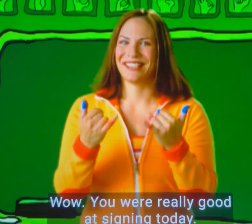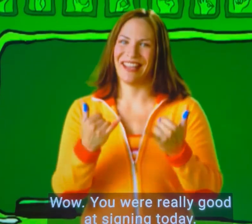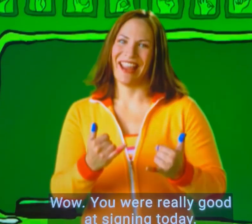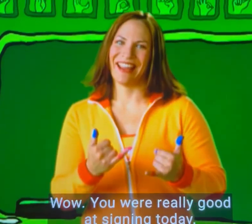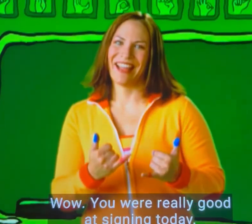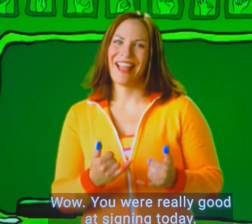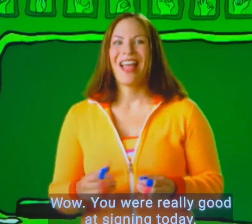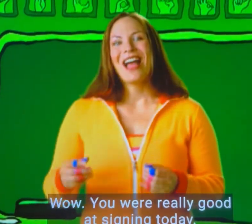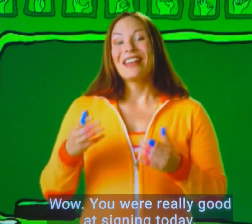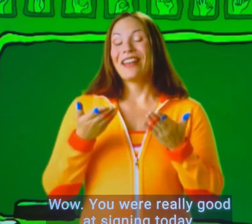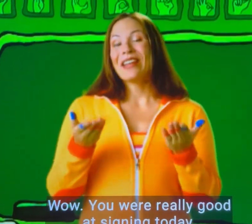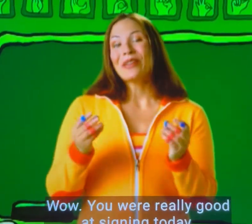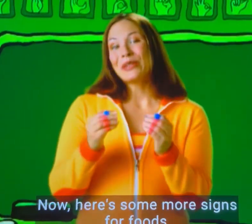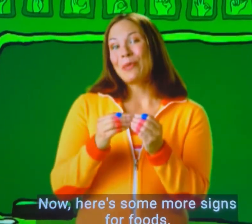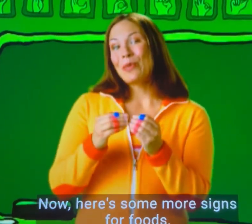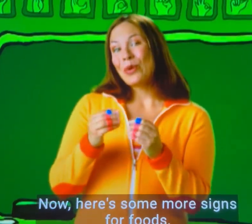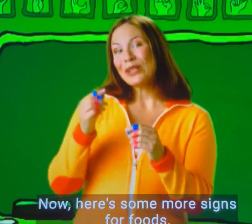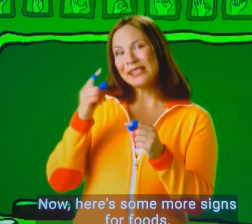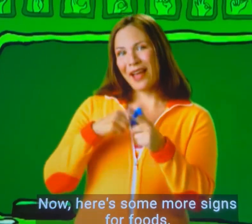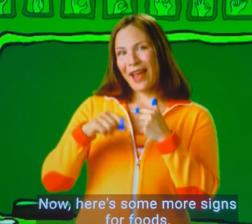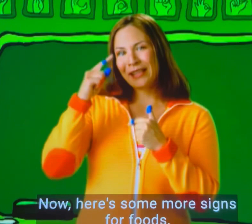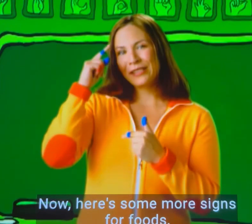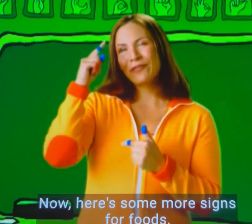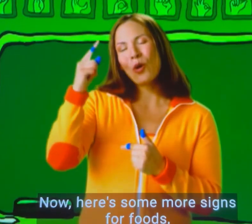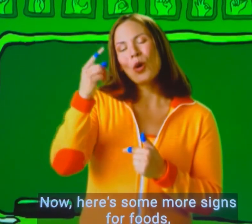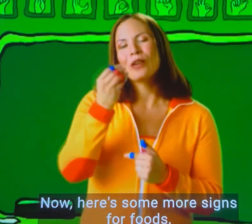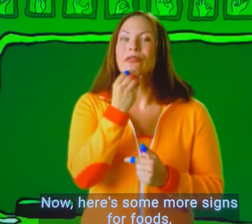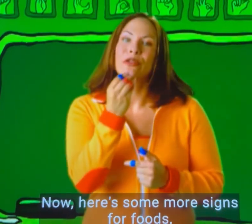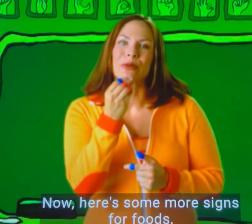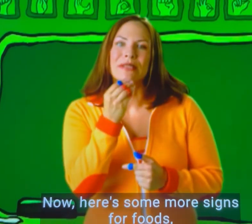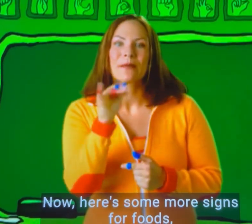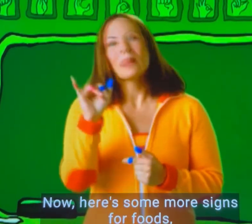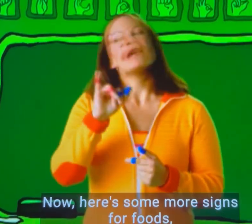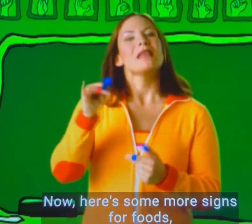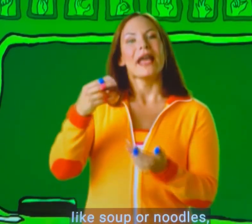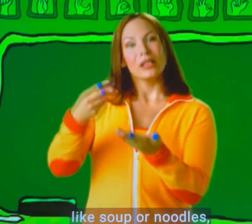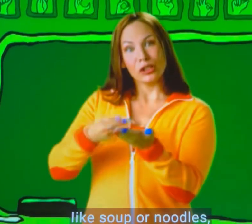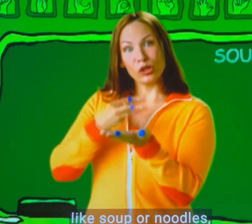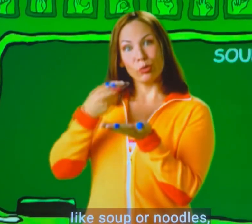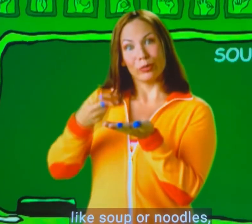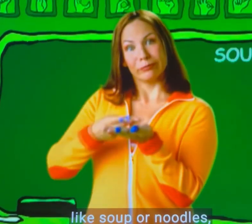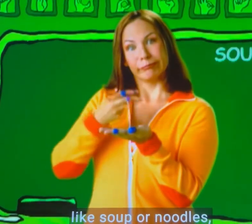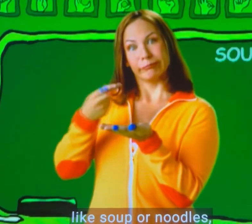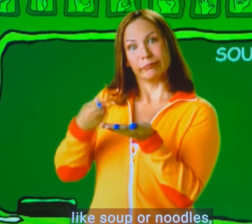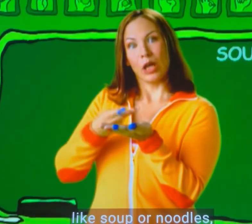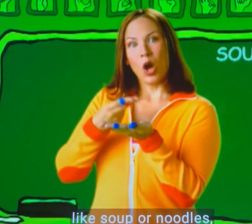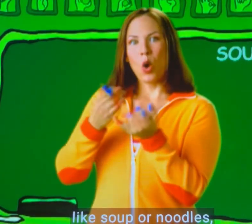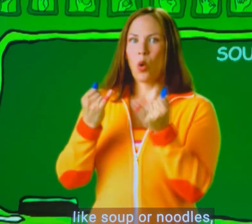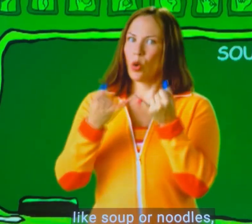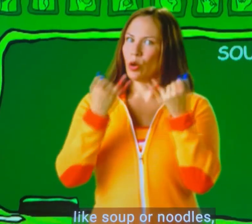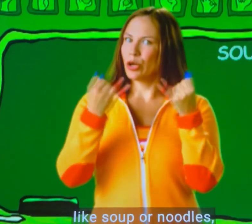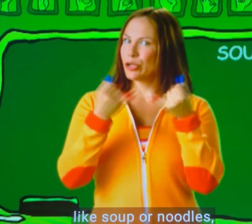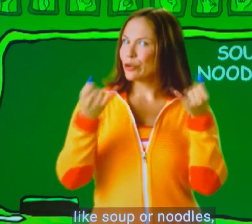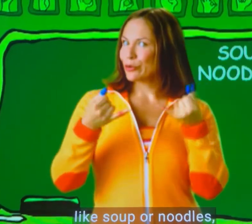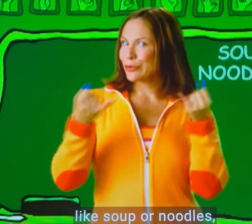today. Now, here are some more signs for foods like soup or noodles.